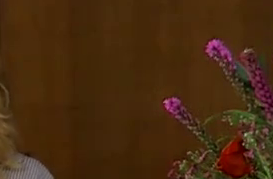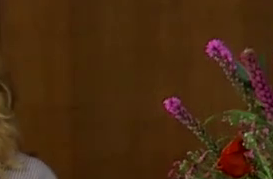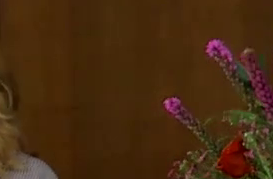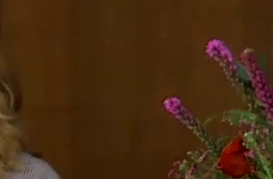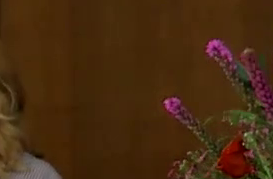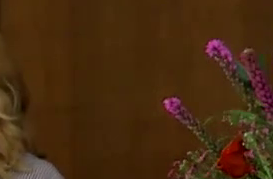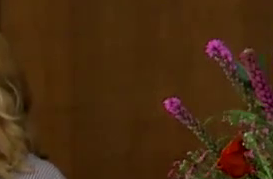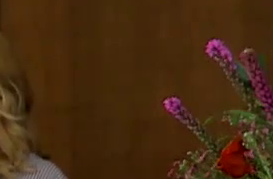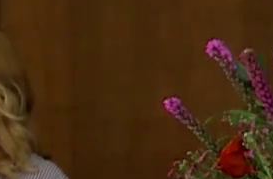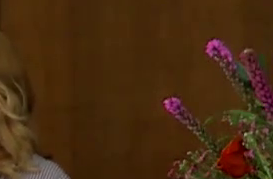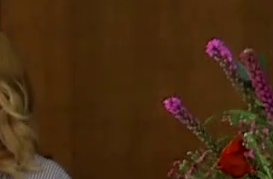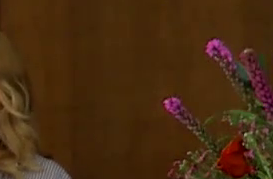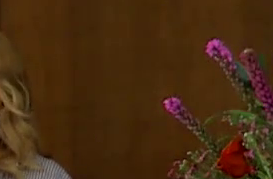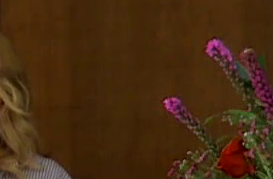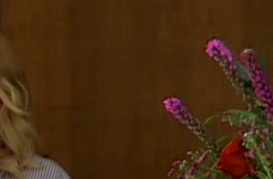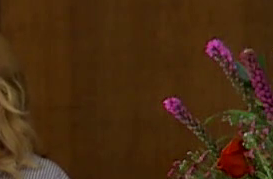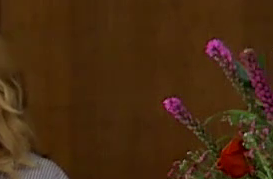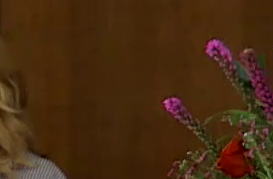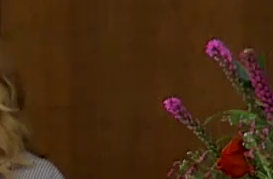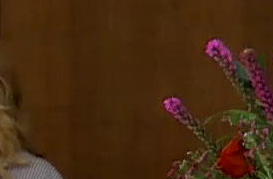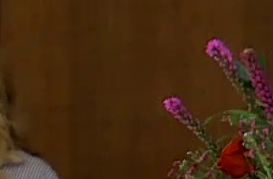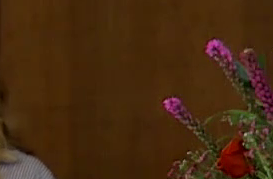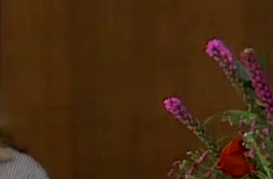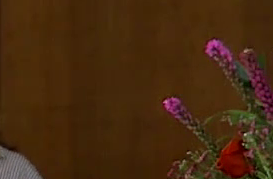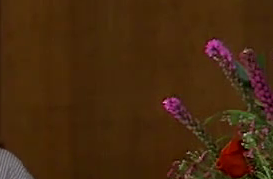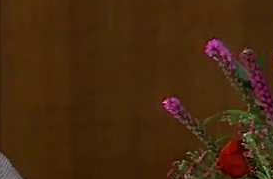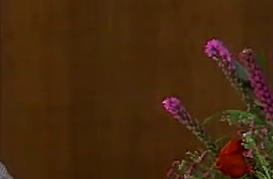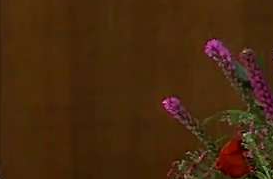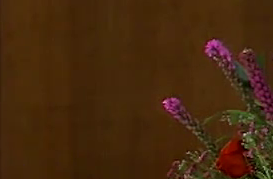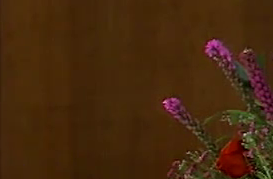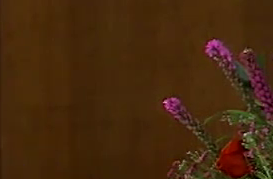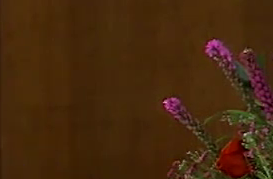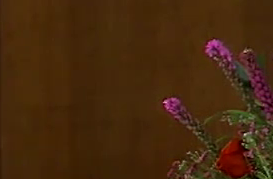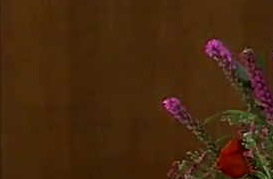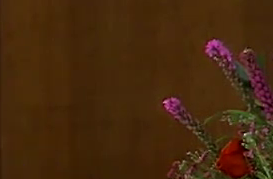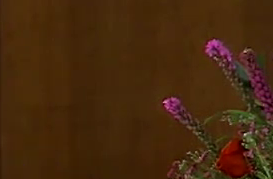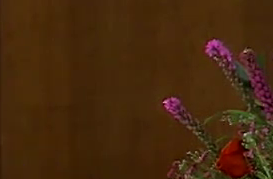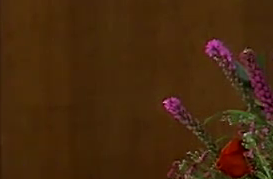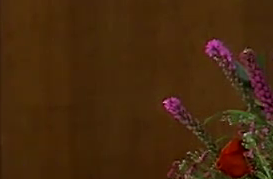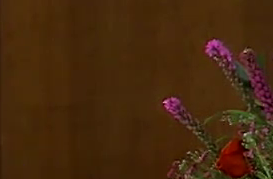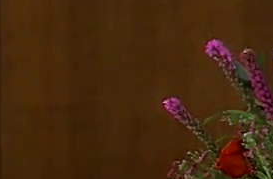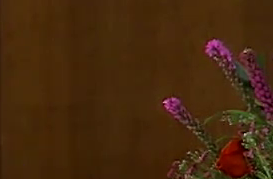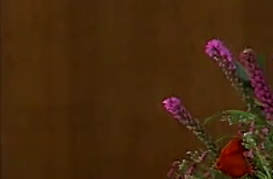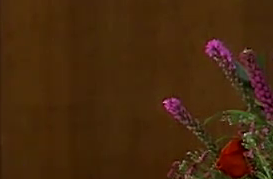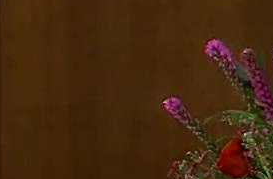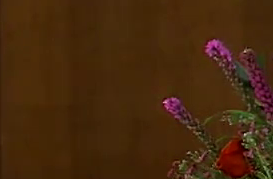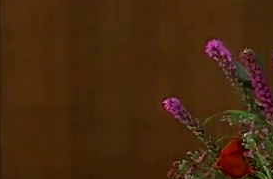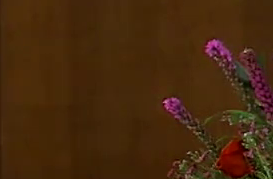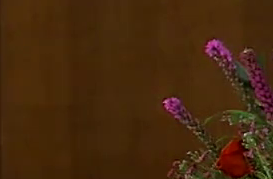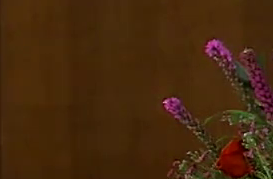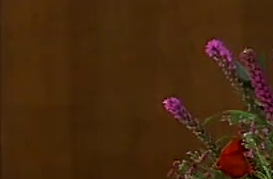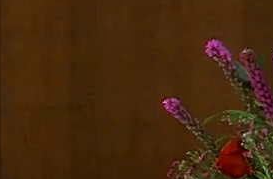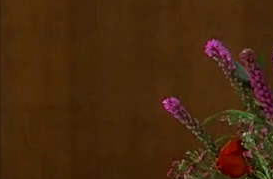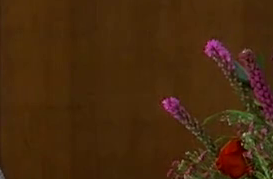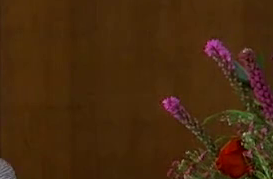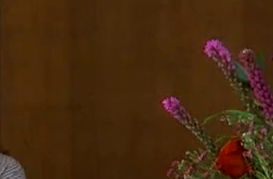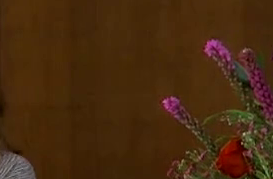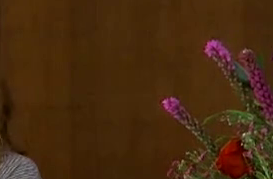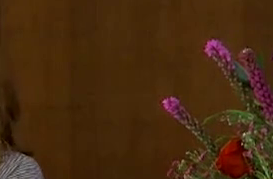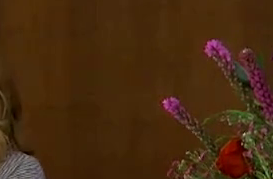of the faithful one. I walk a narrow road